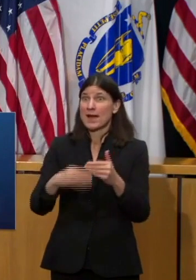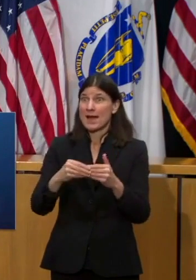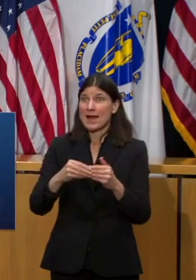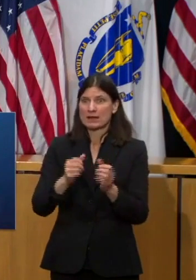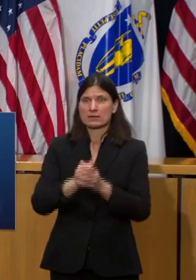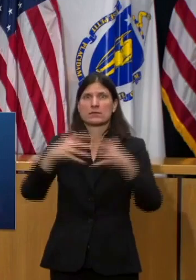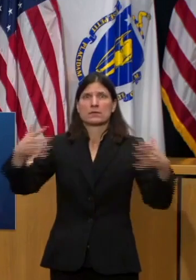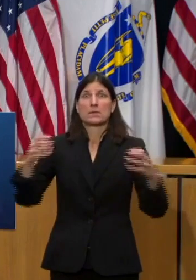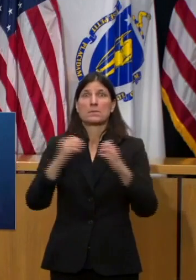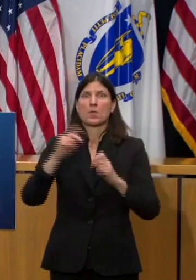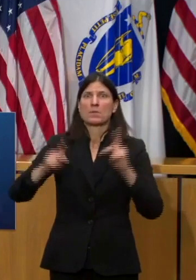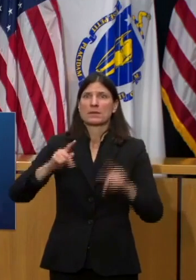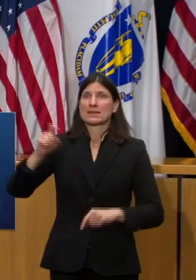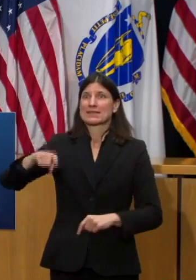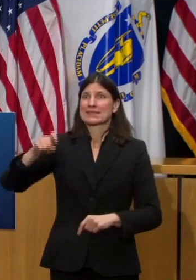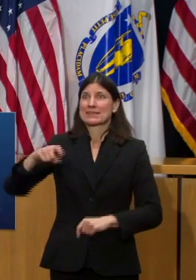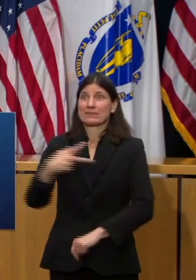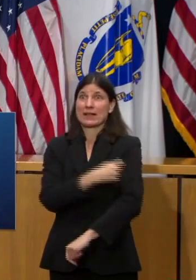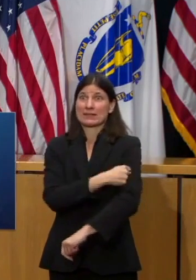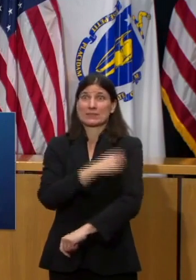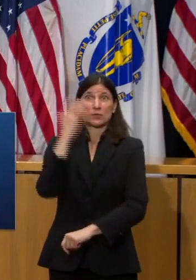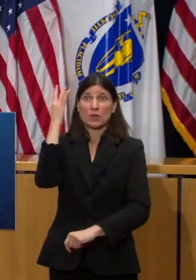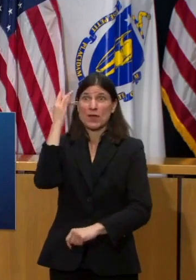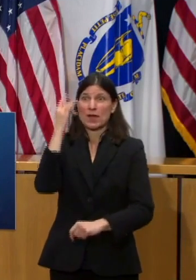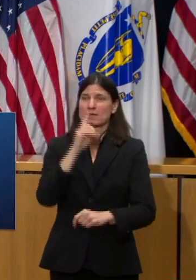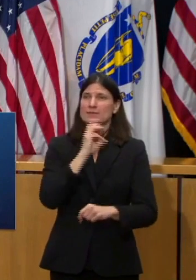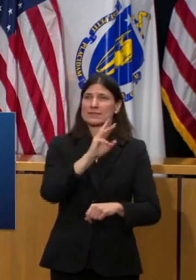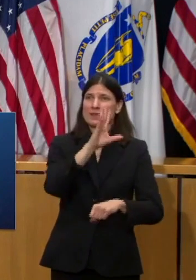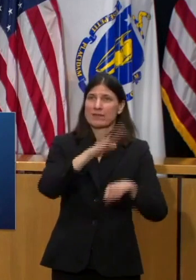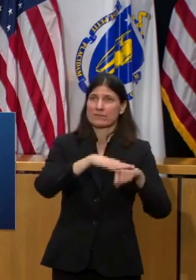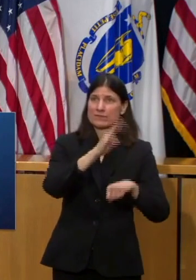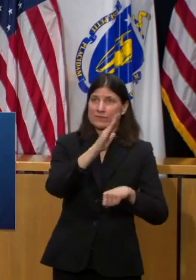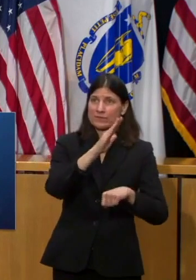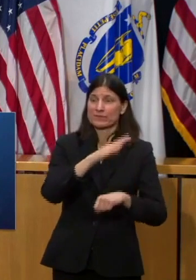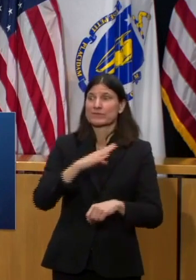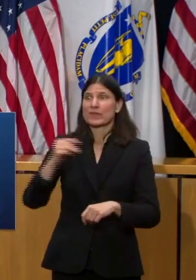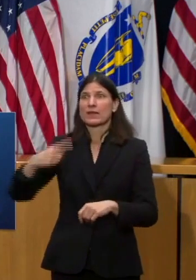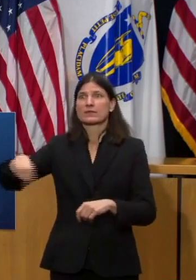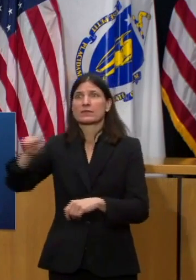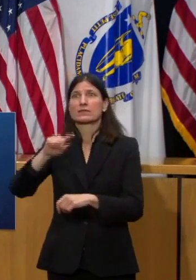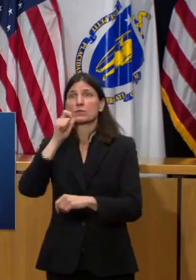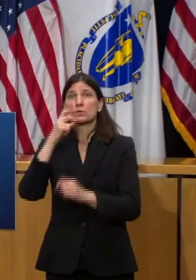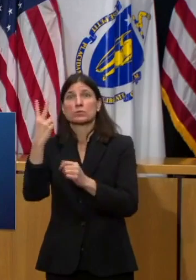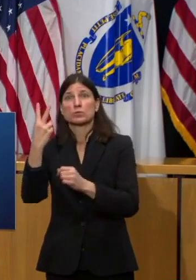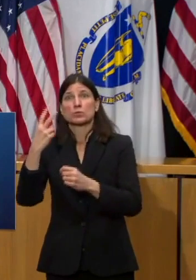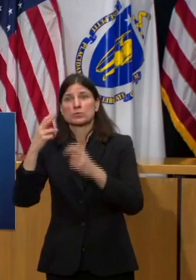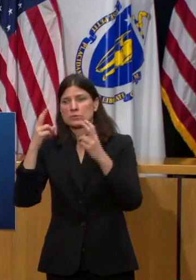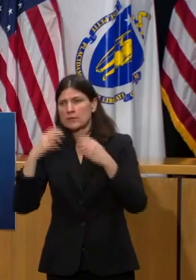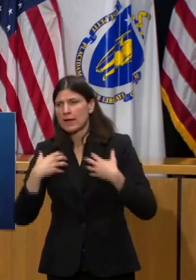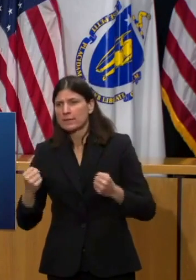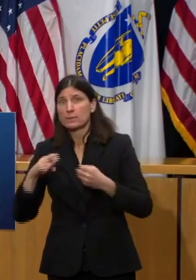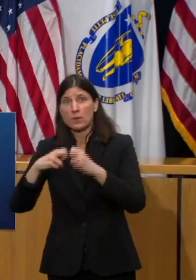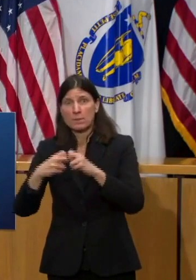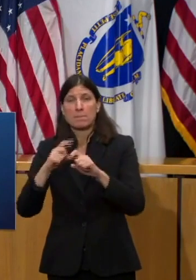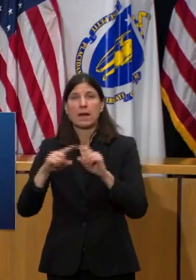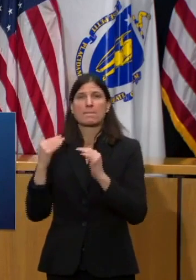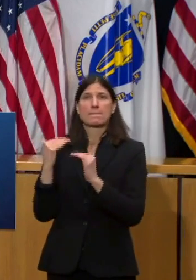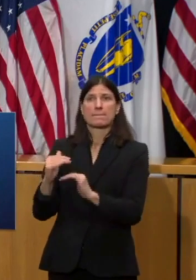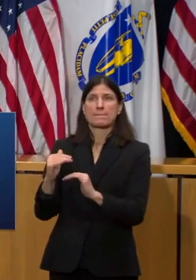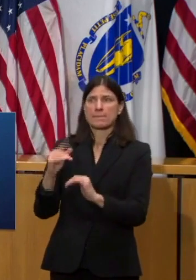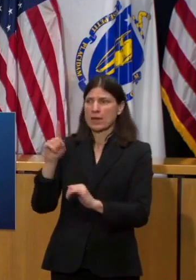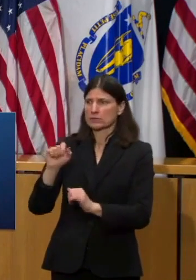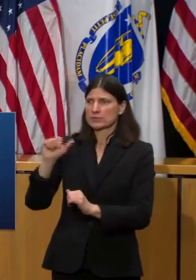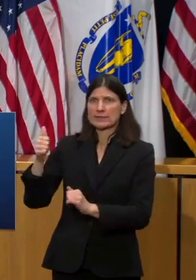doses of vaccine each week from the feds, it will take a while, at least a month, for everybody to